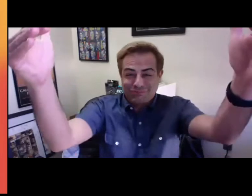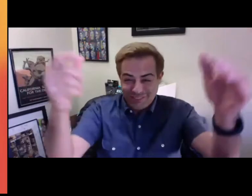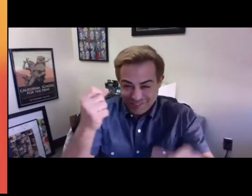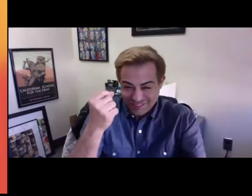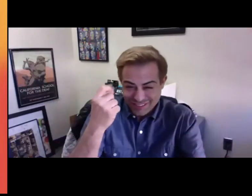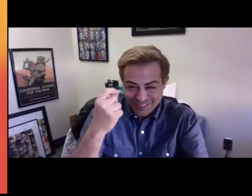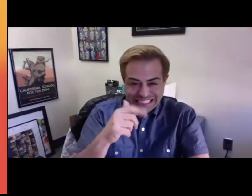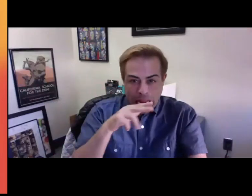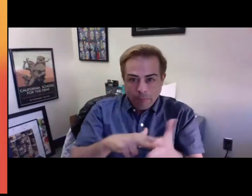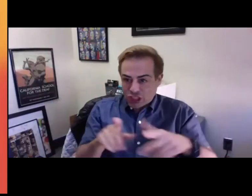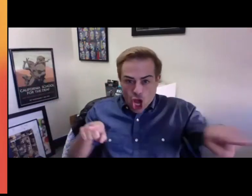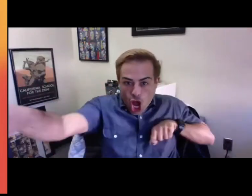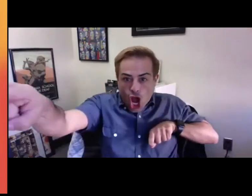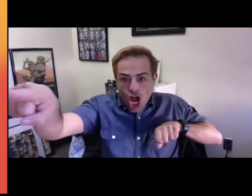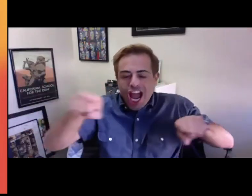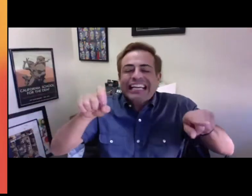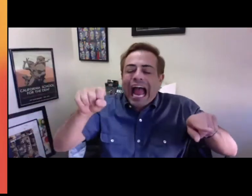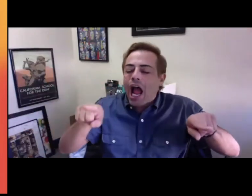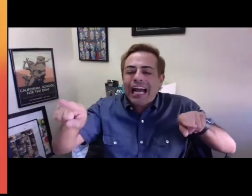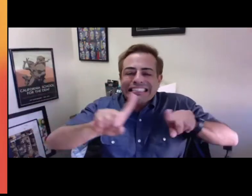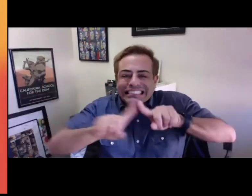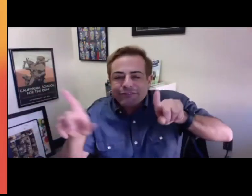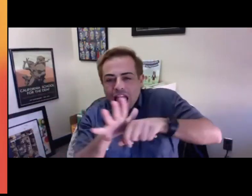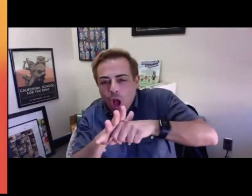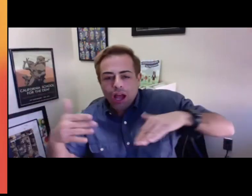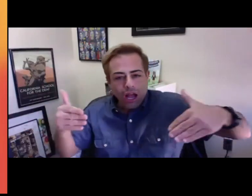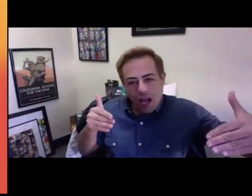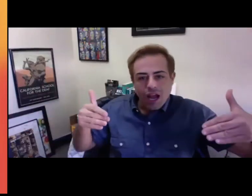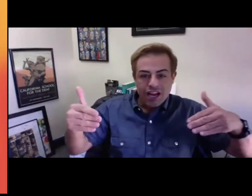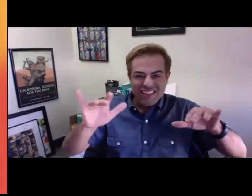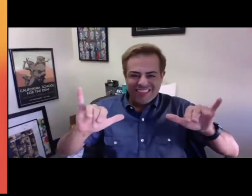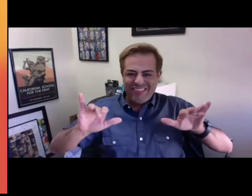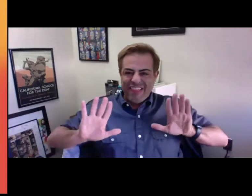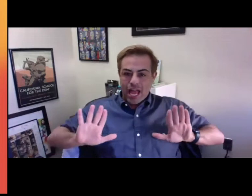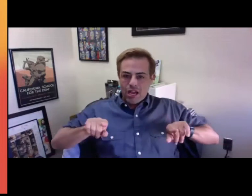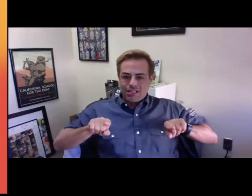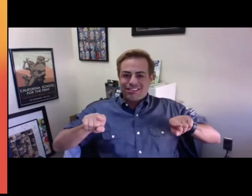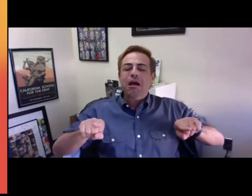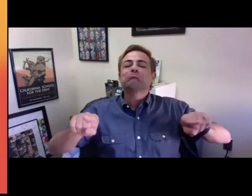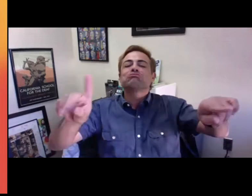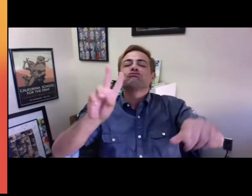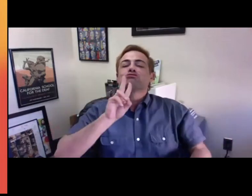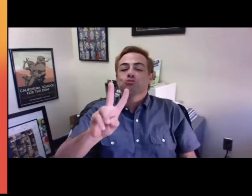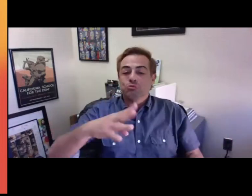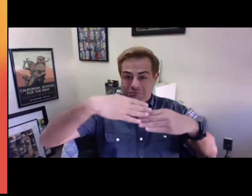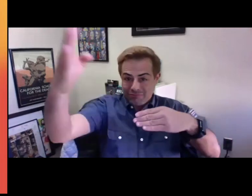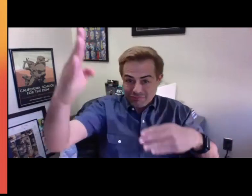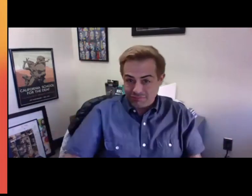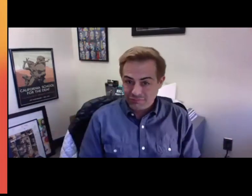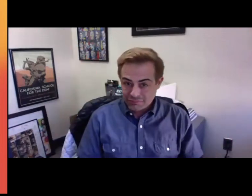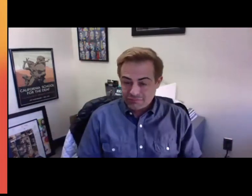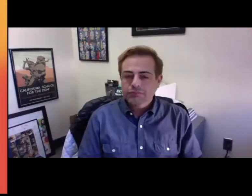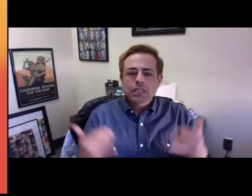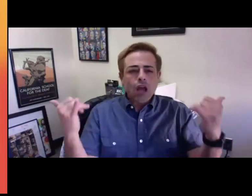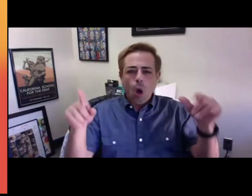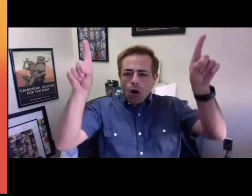the hearing baby. They will start to level out about age 2. So it's just a difference in their development